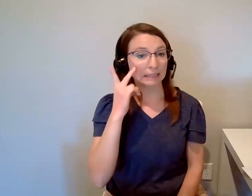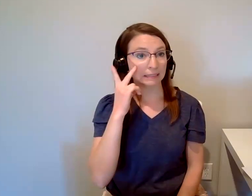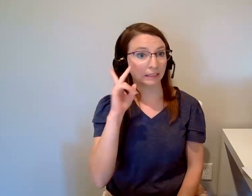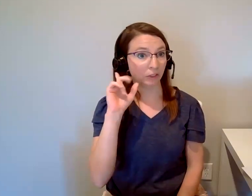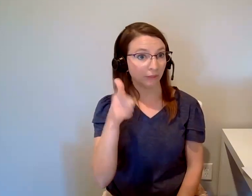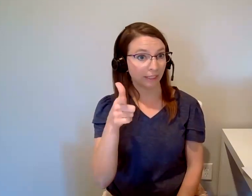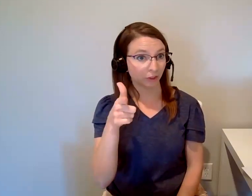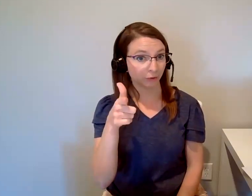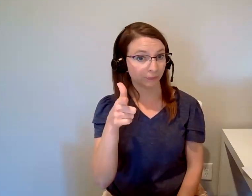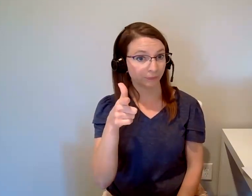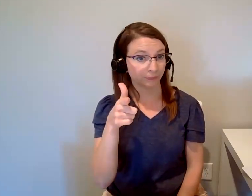See you later.